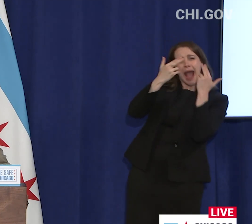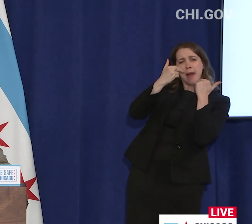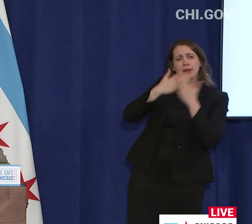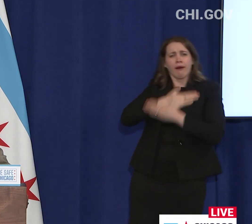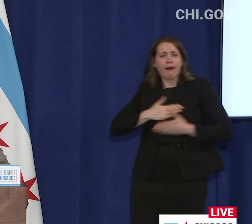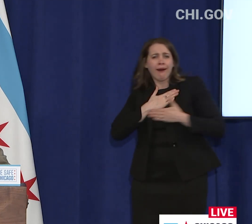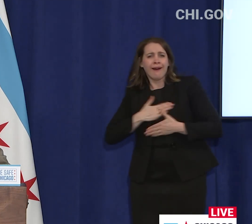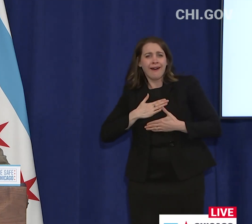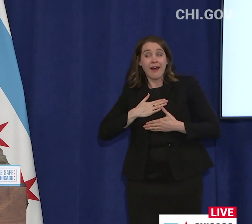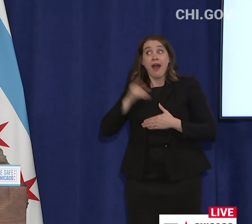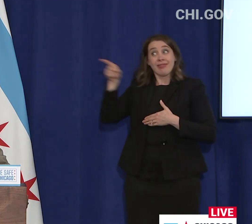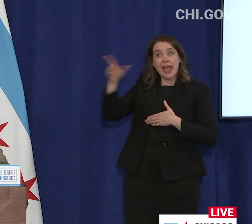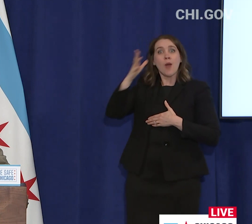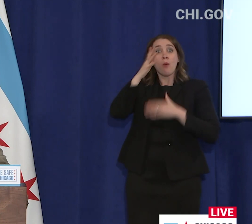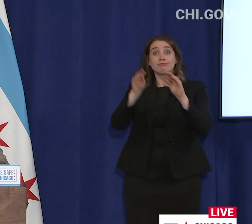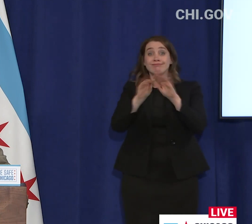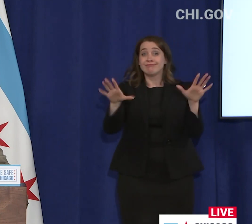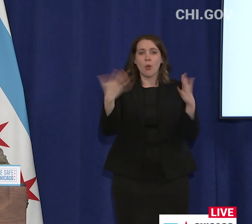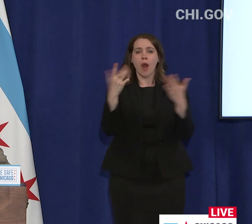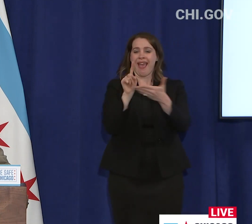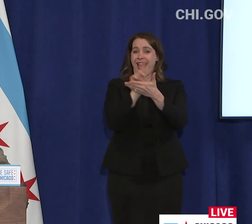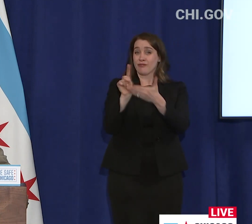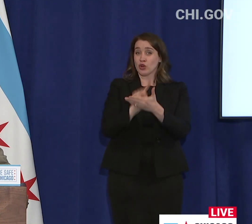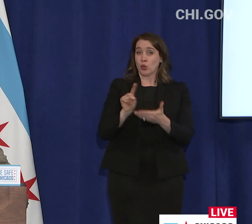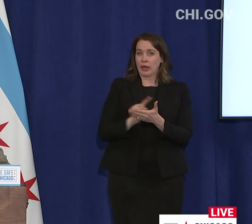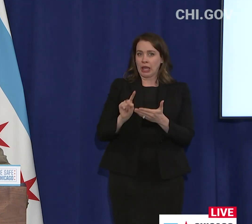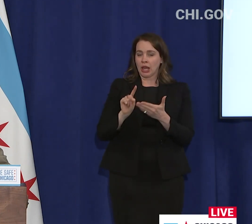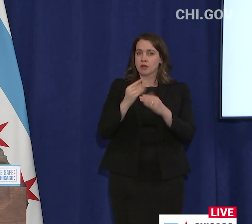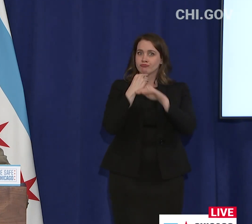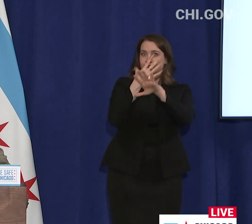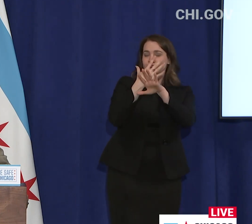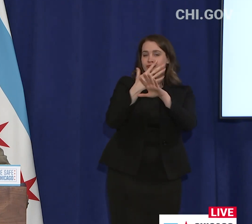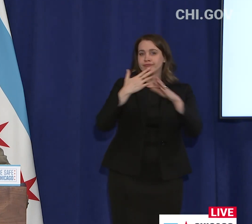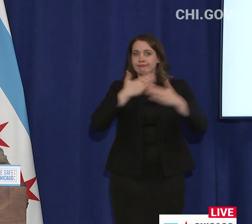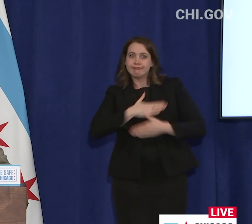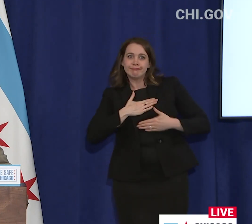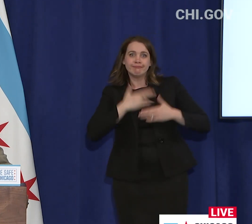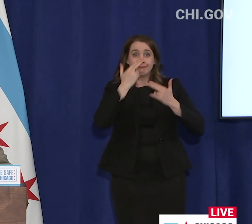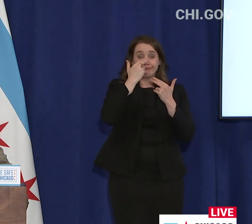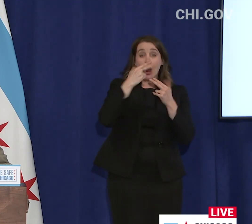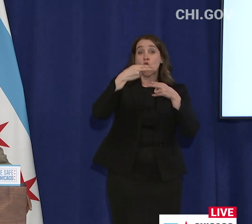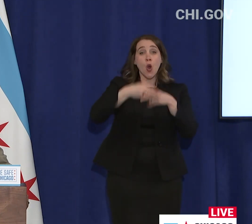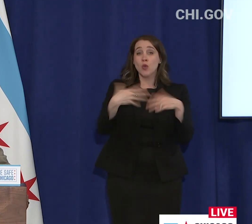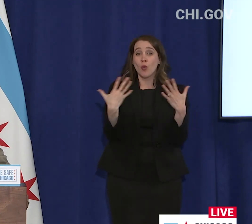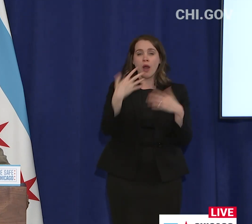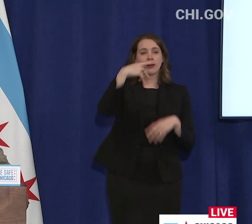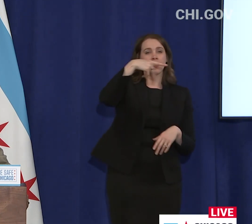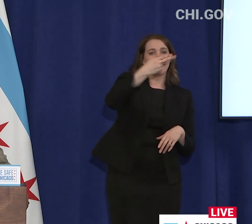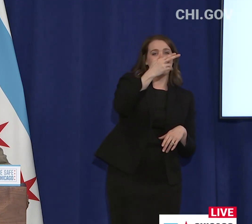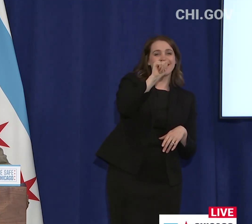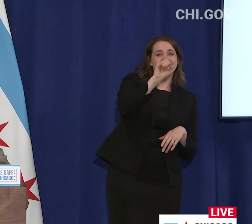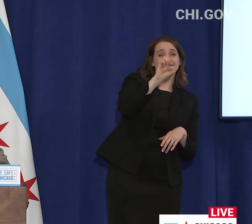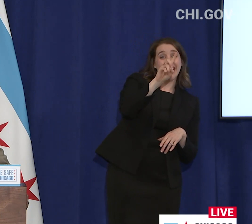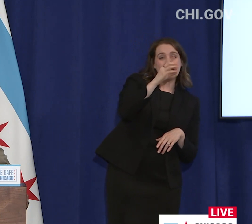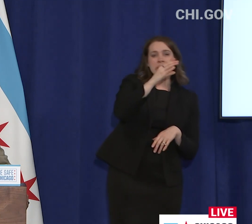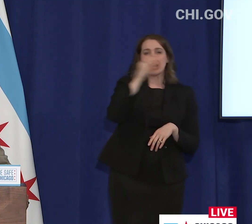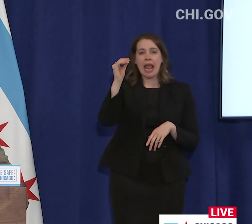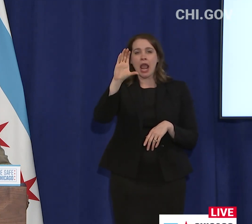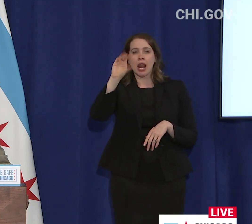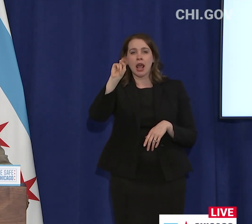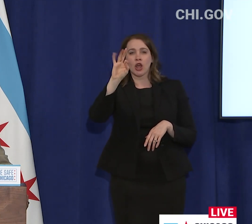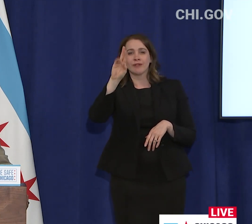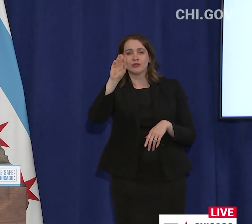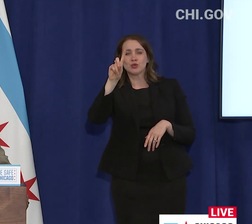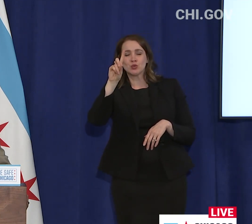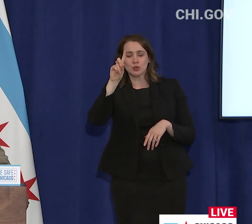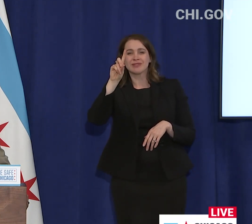to produce a weekly web series entitled Phased and Confused that will communicate